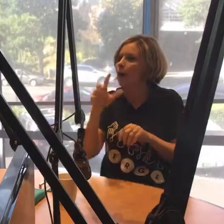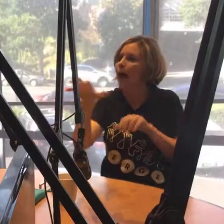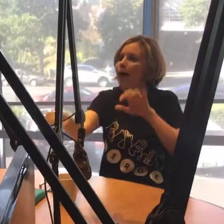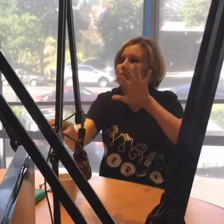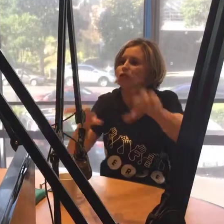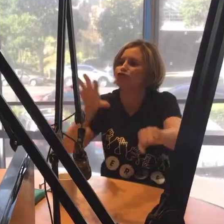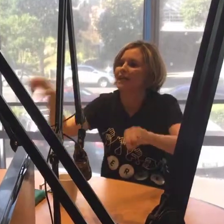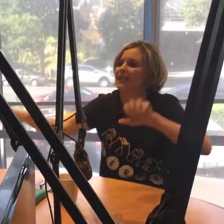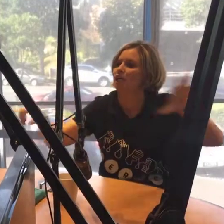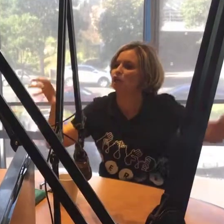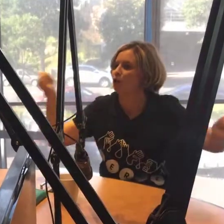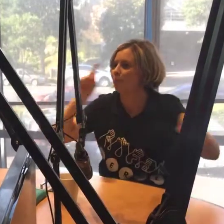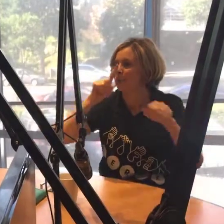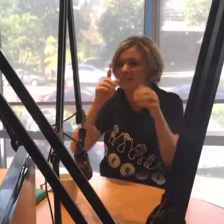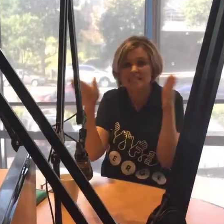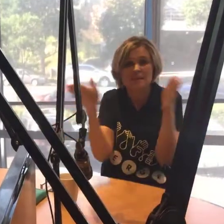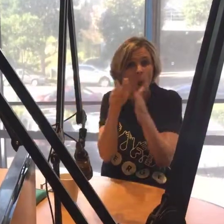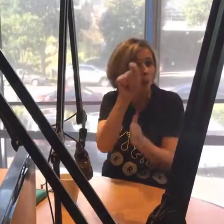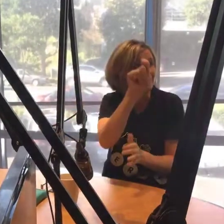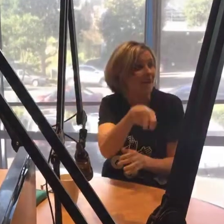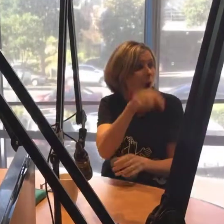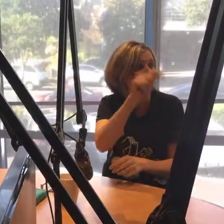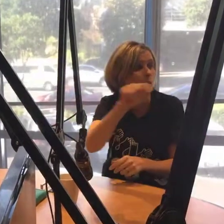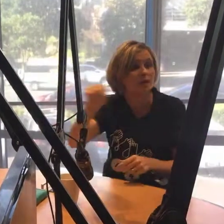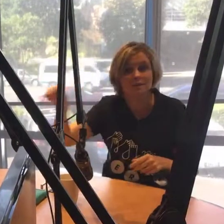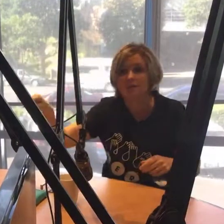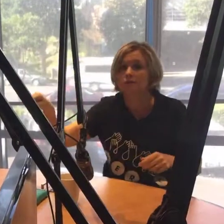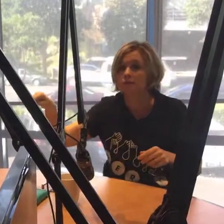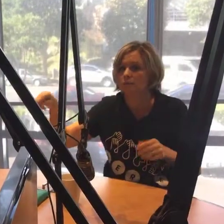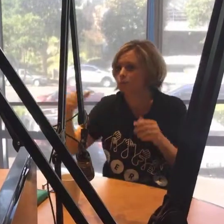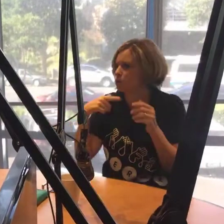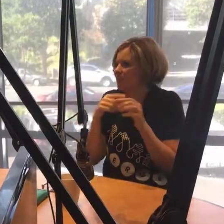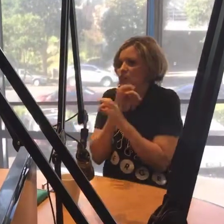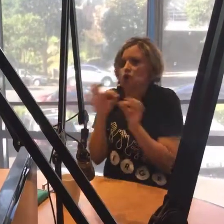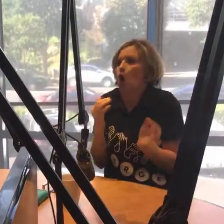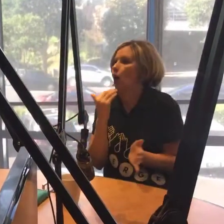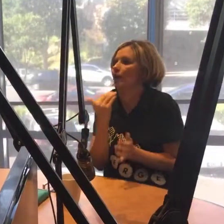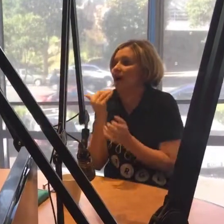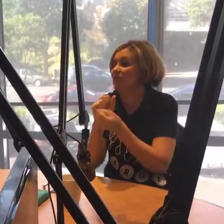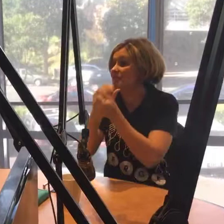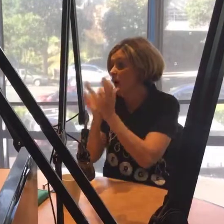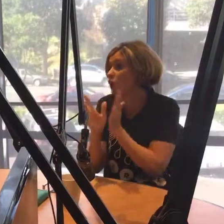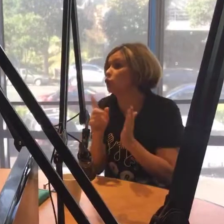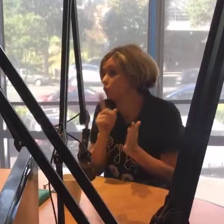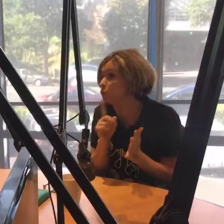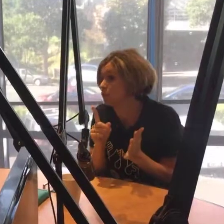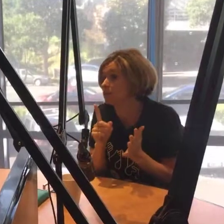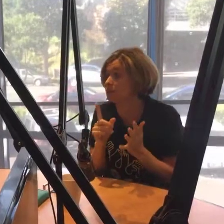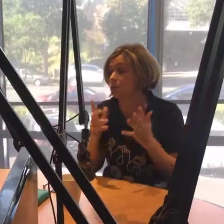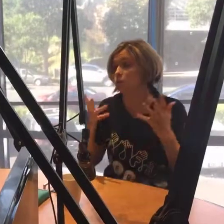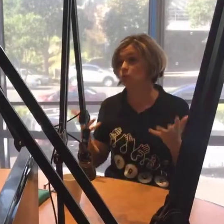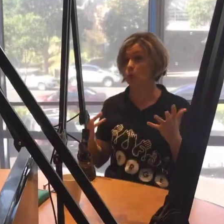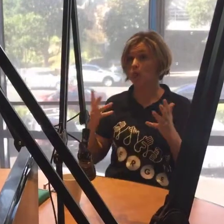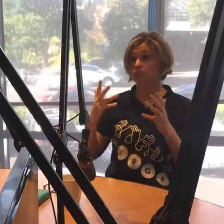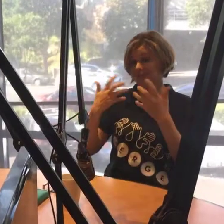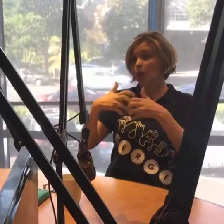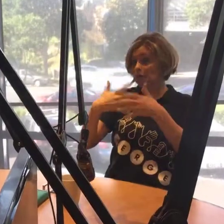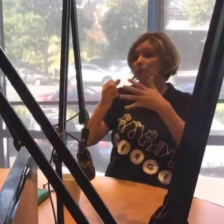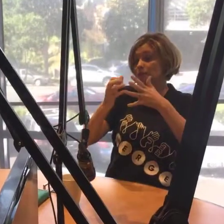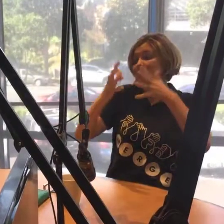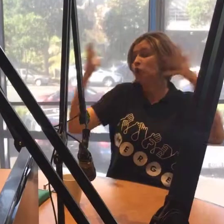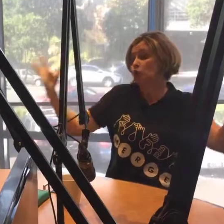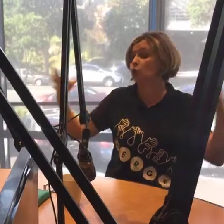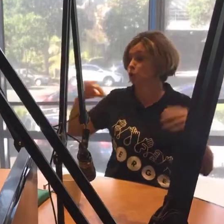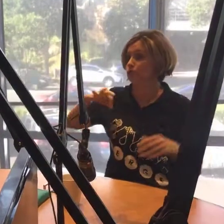Whether, previously, say the small rural towns, where we didn't have enough